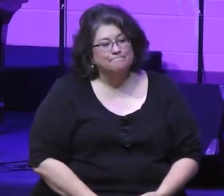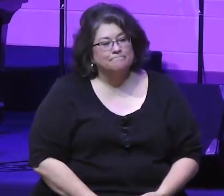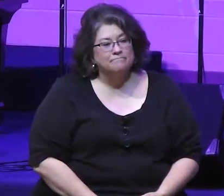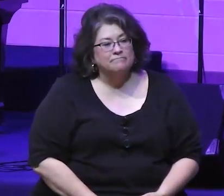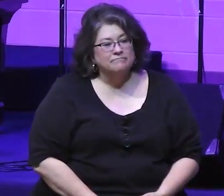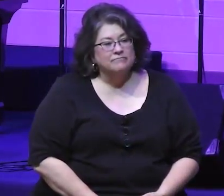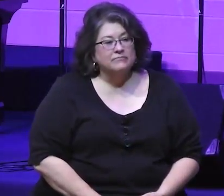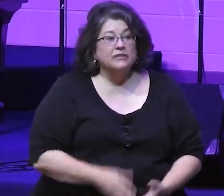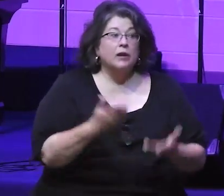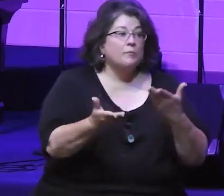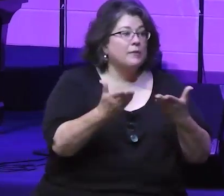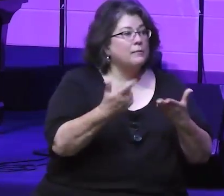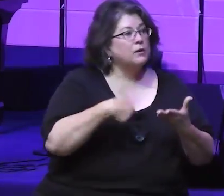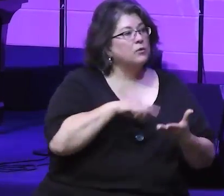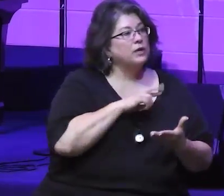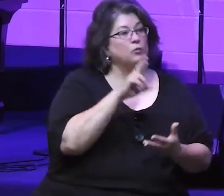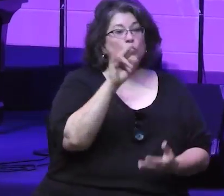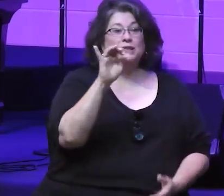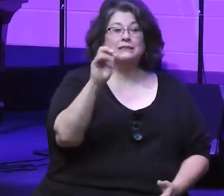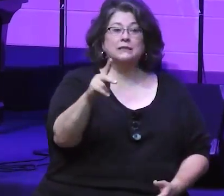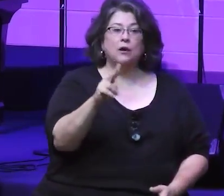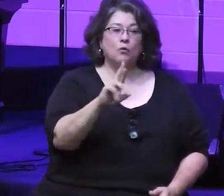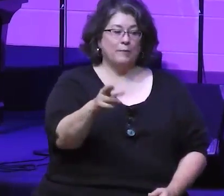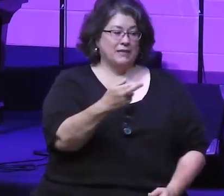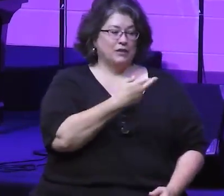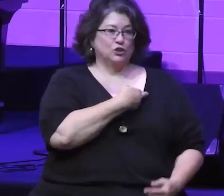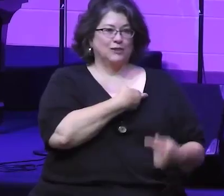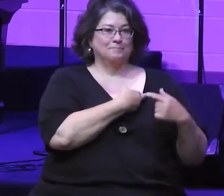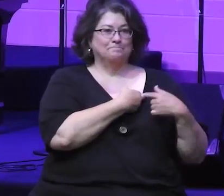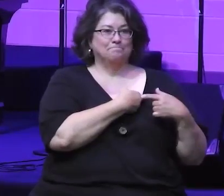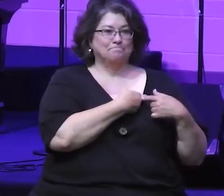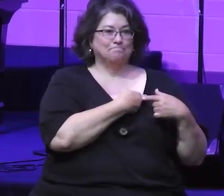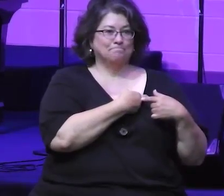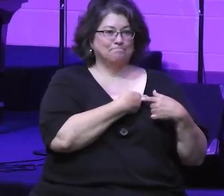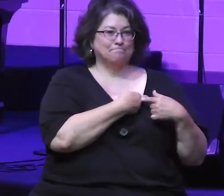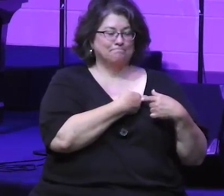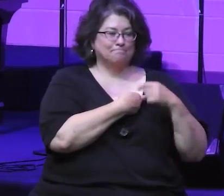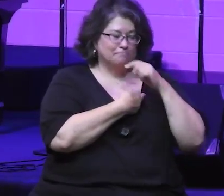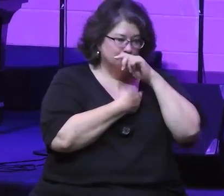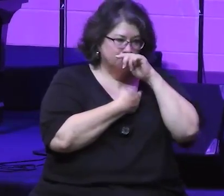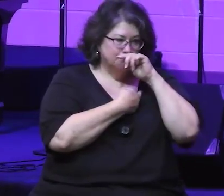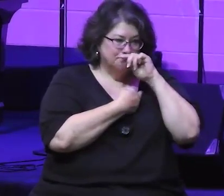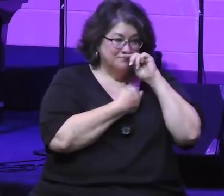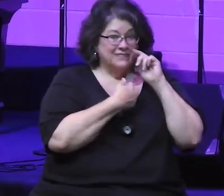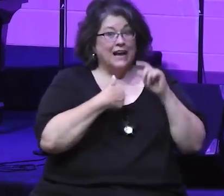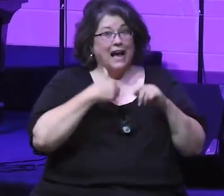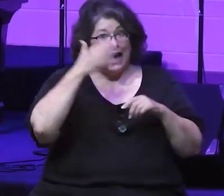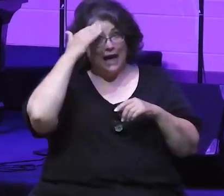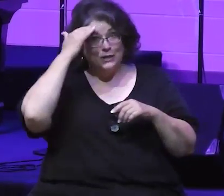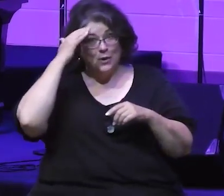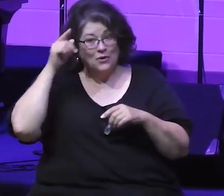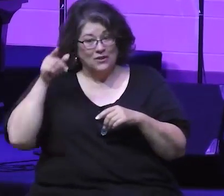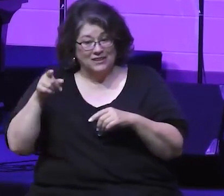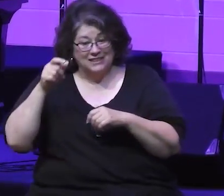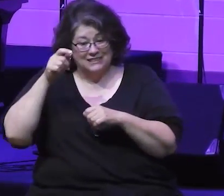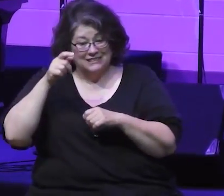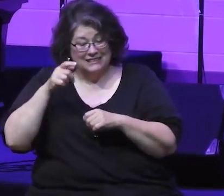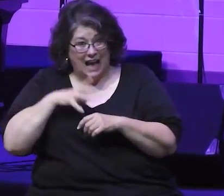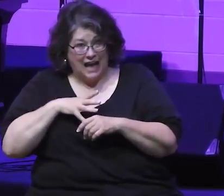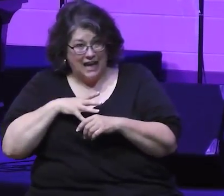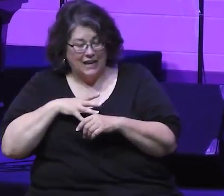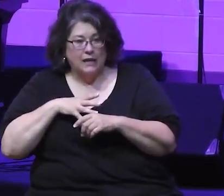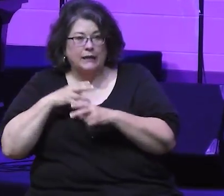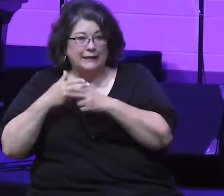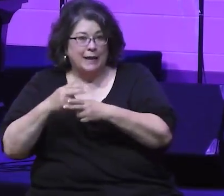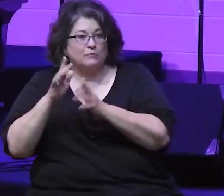We might be risking our reputation. I remember this guy, his name was Jesus, and they accused him of being a glutton and a